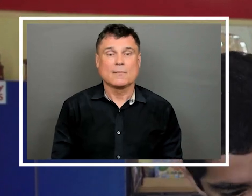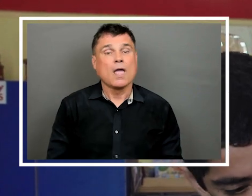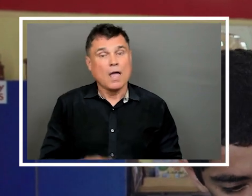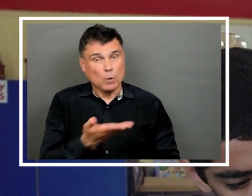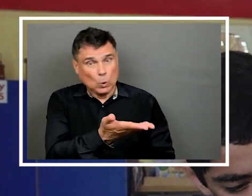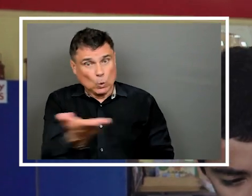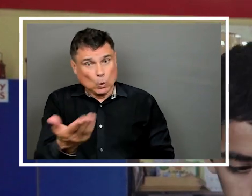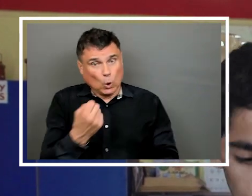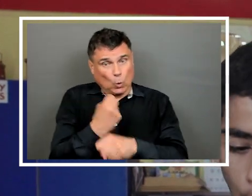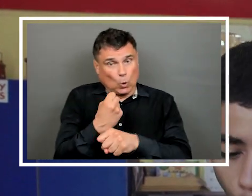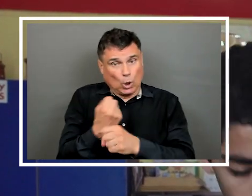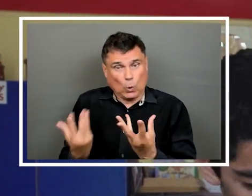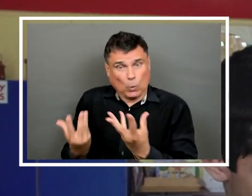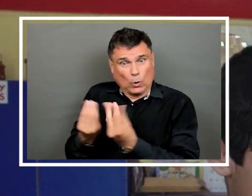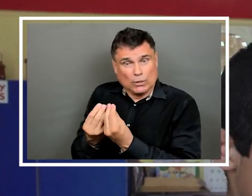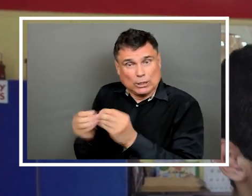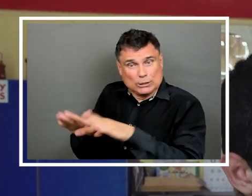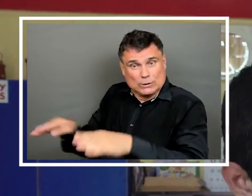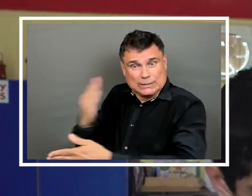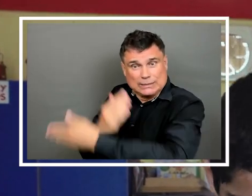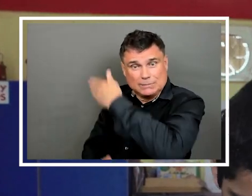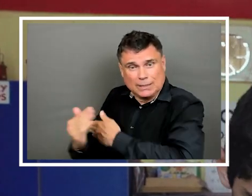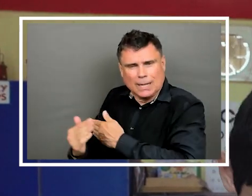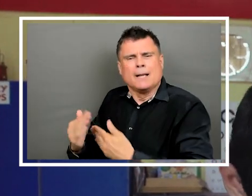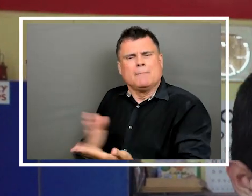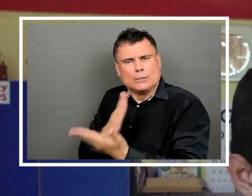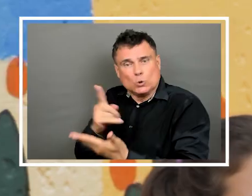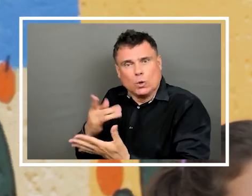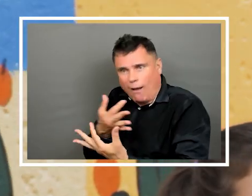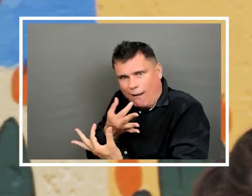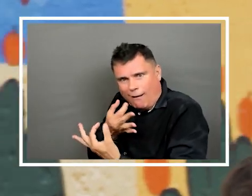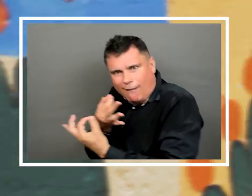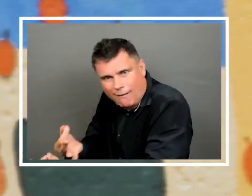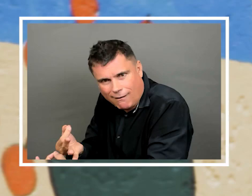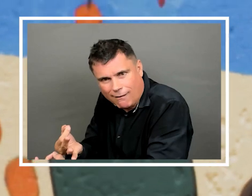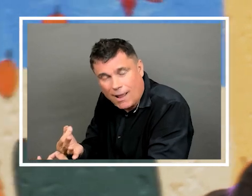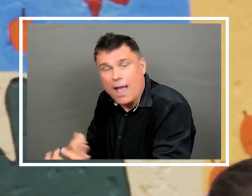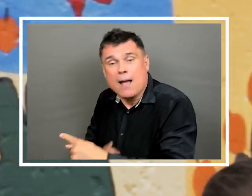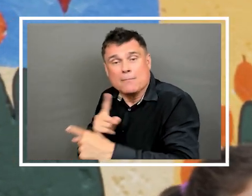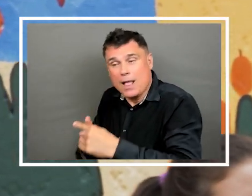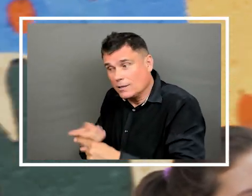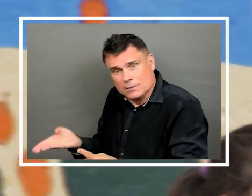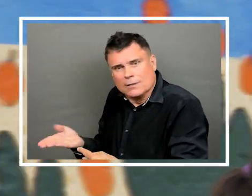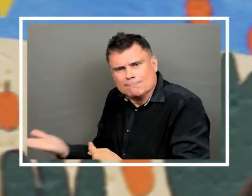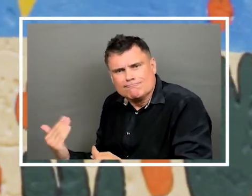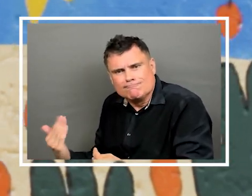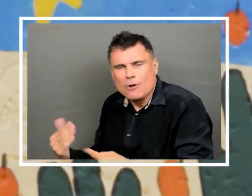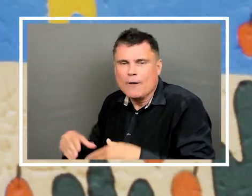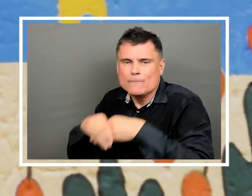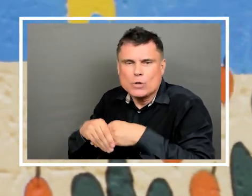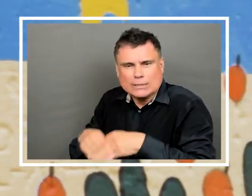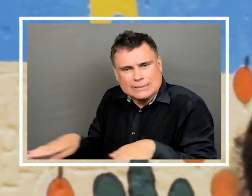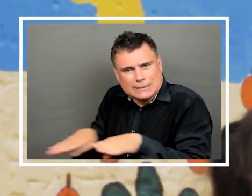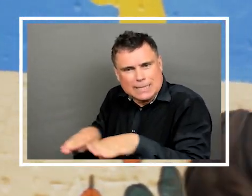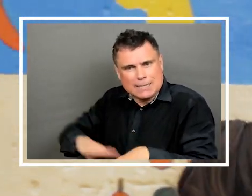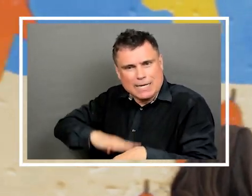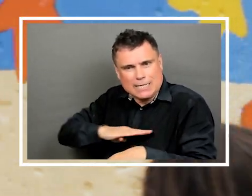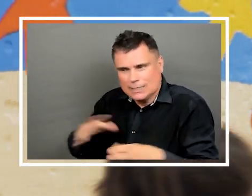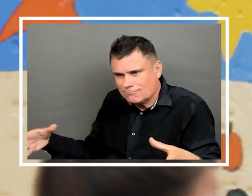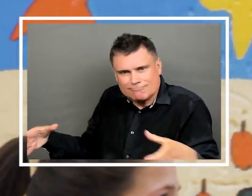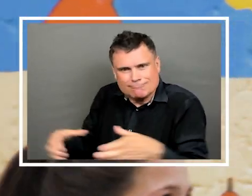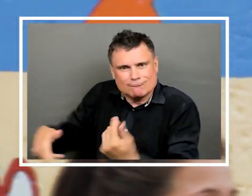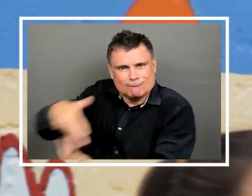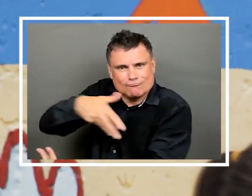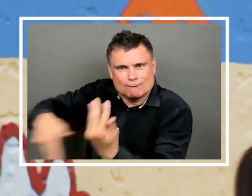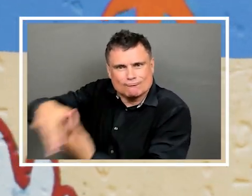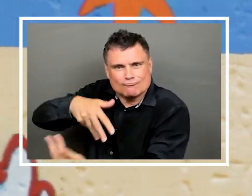If you work with children with disabilities, take an interest in them and make sure they have a friend around their own age who